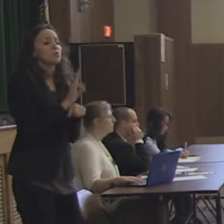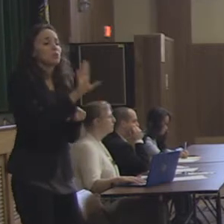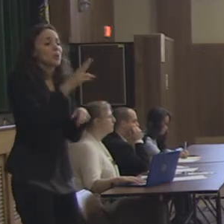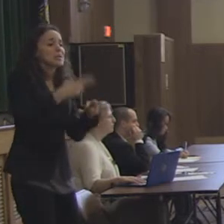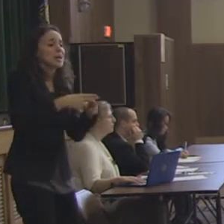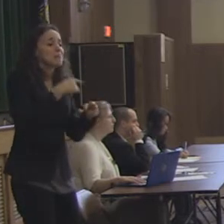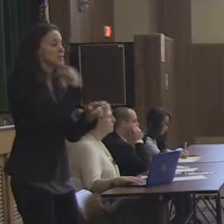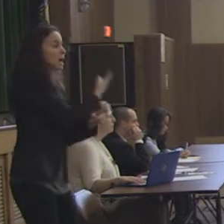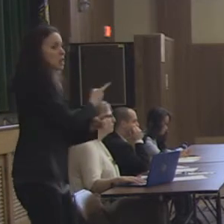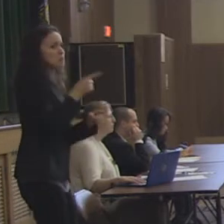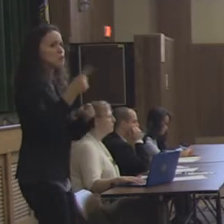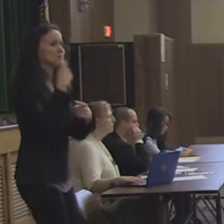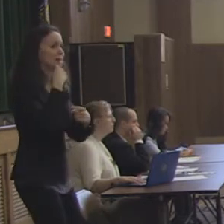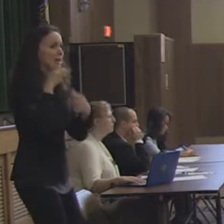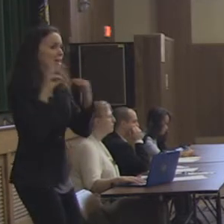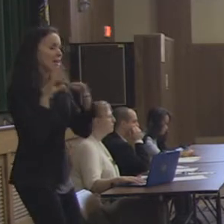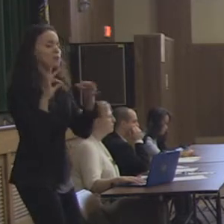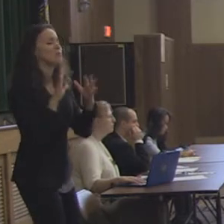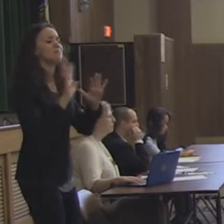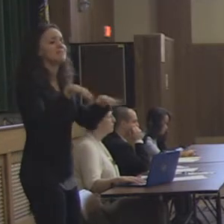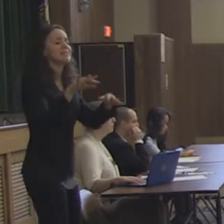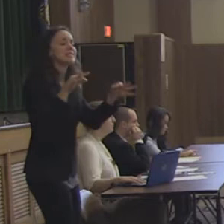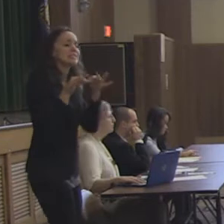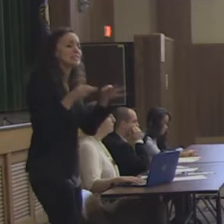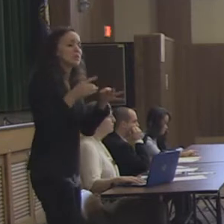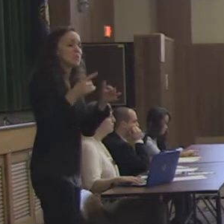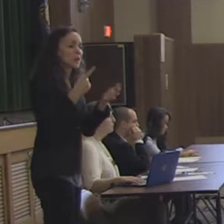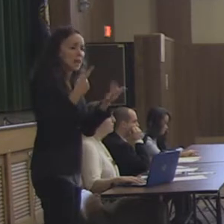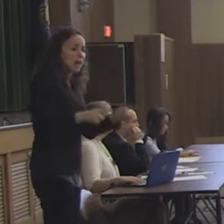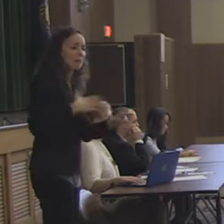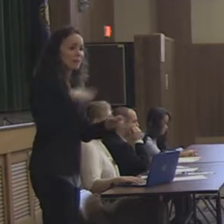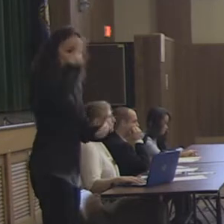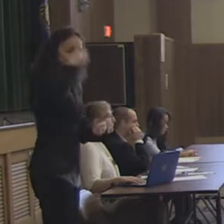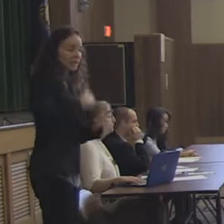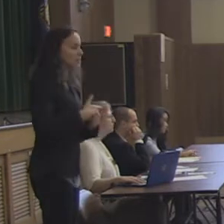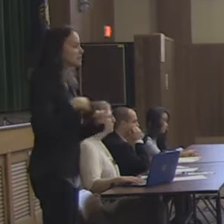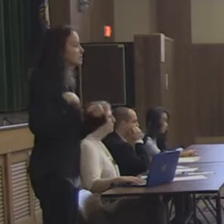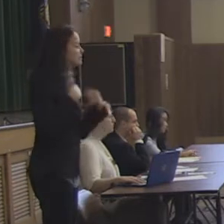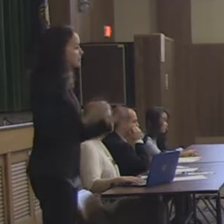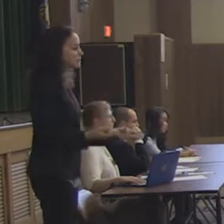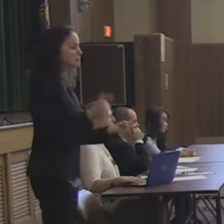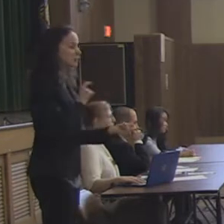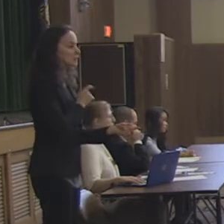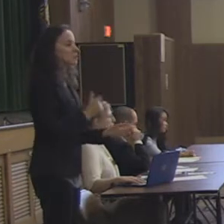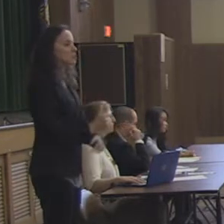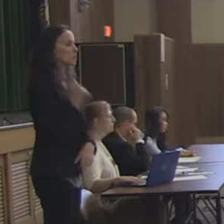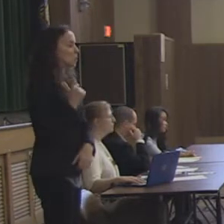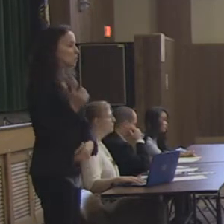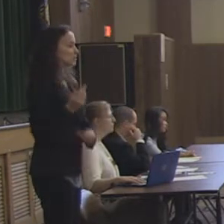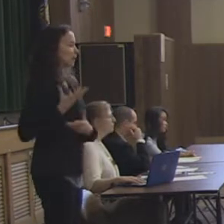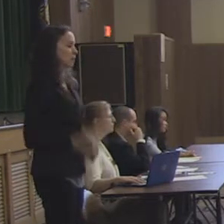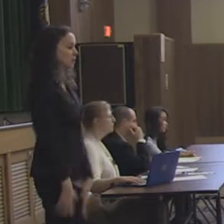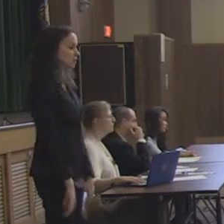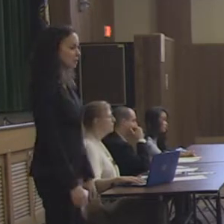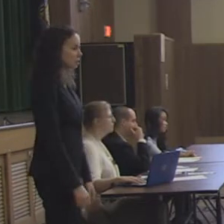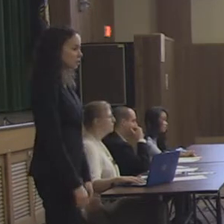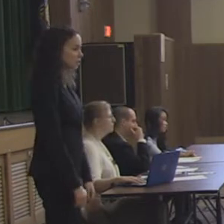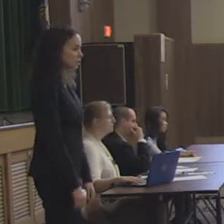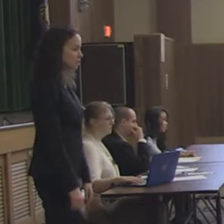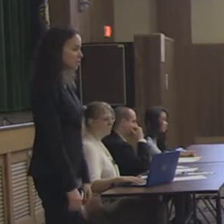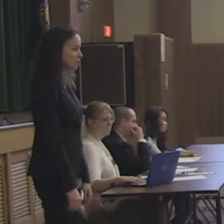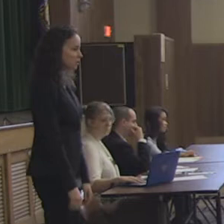what happened to my son. To this day, I've never gotten an answer. Never. We finally